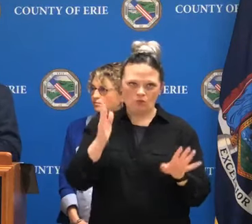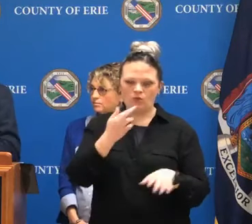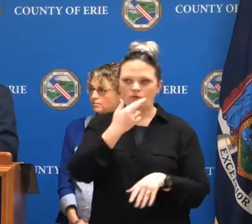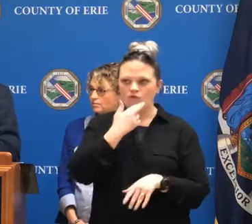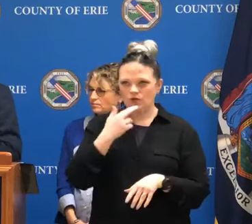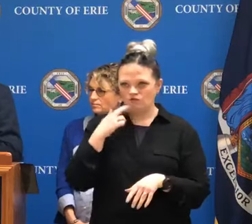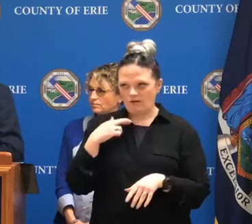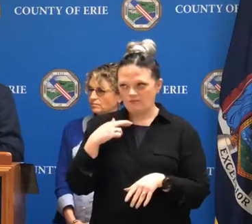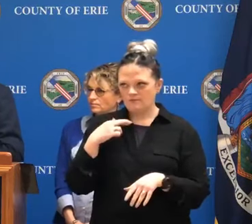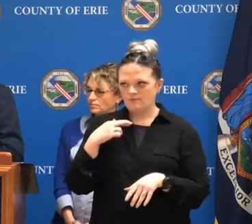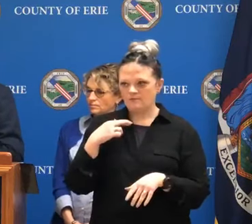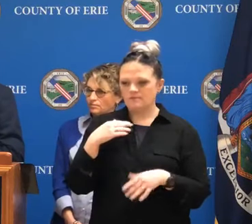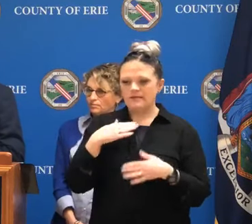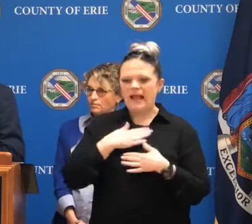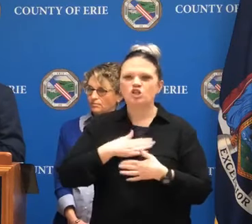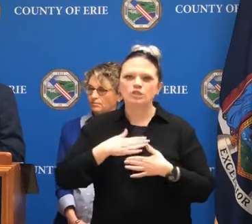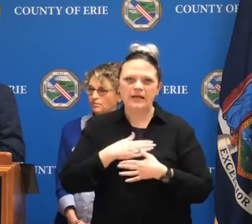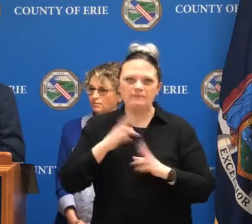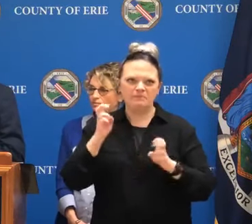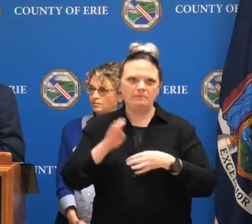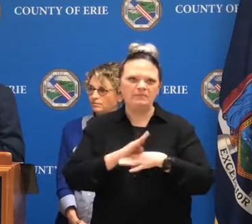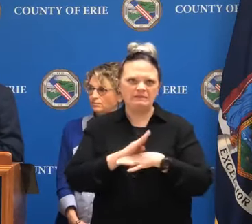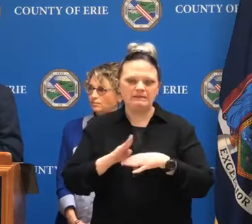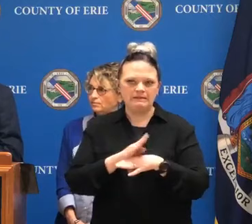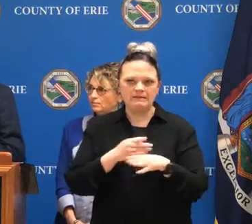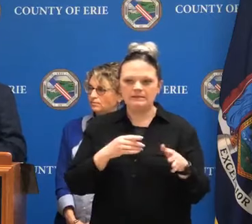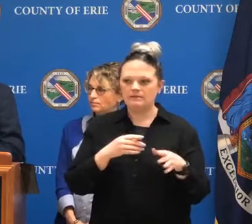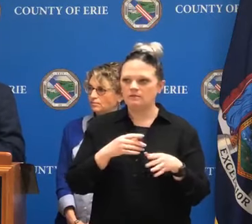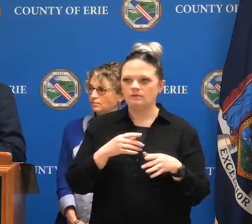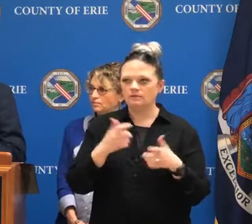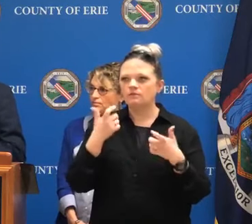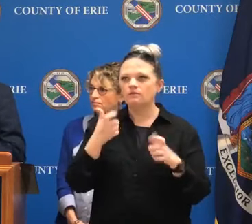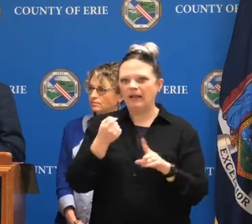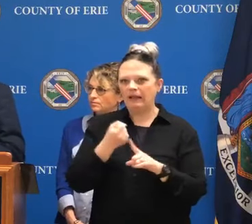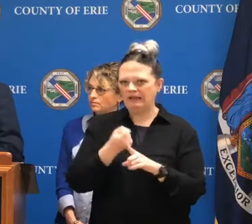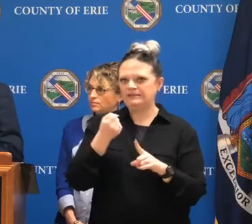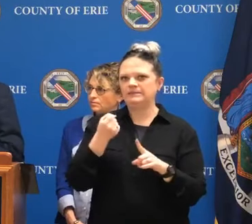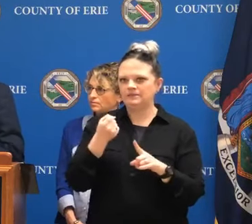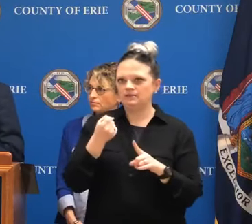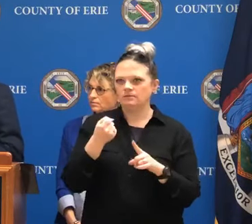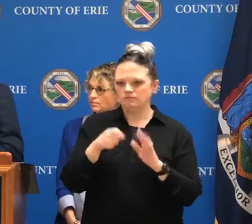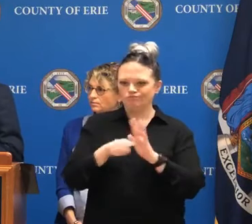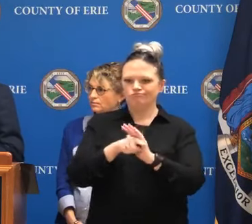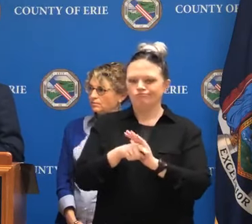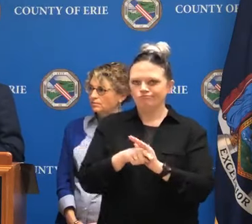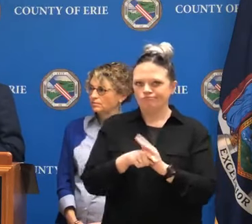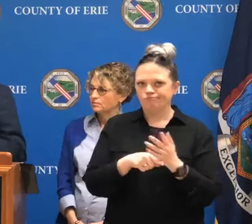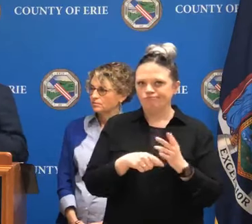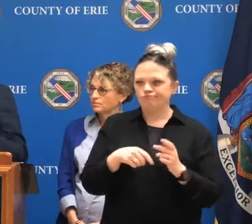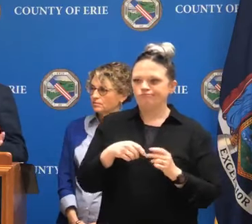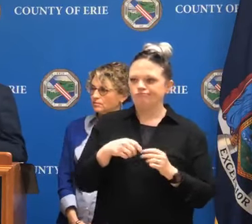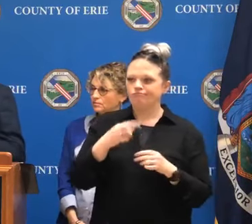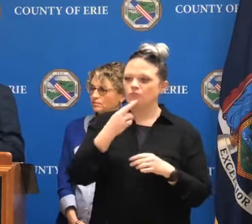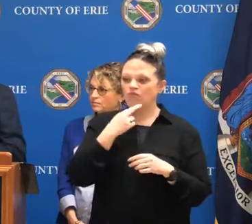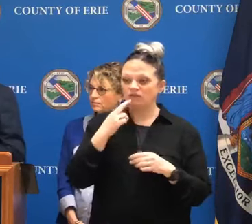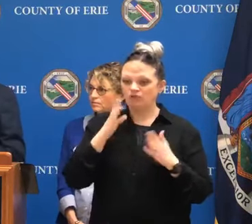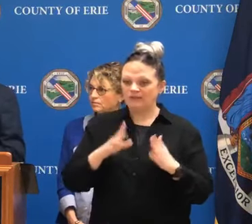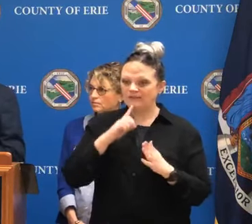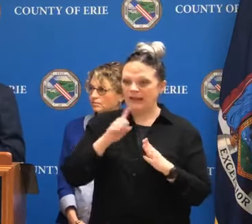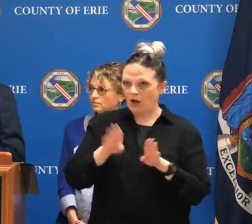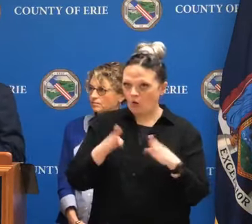our entertainment business, so to speak, is going to be taking a huge hit. and restaurateurs that are remaining open